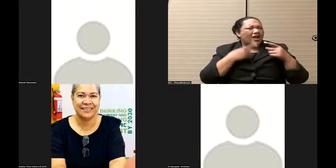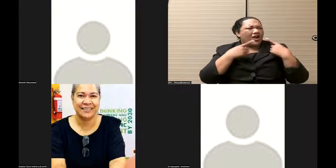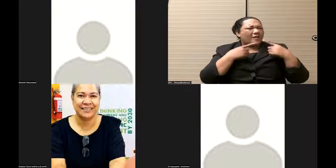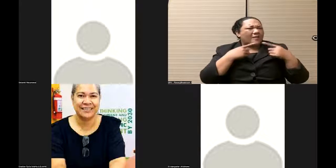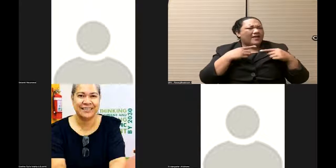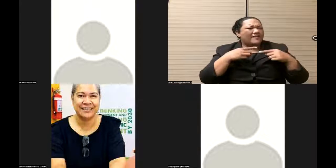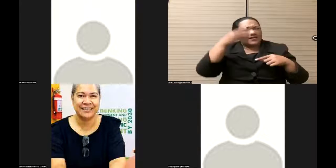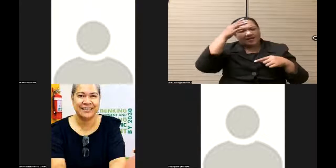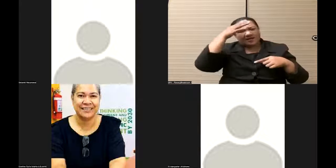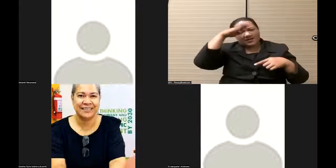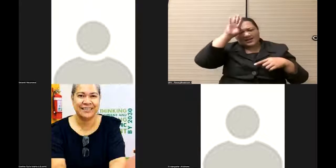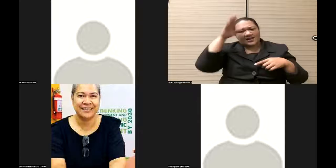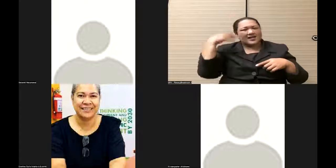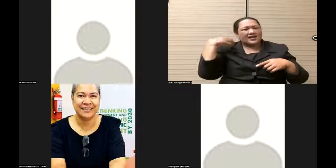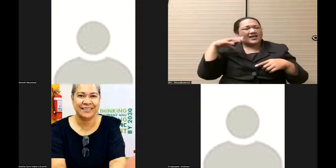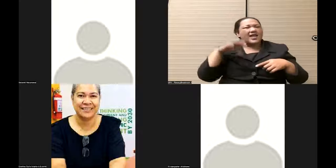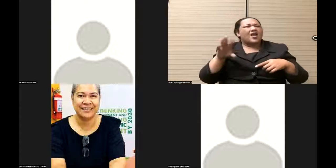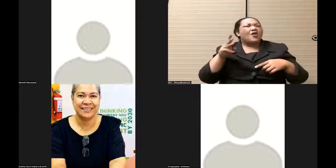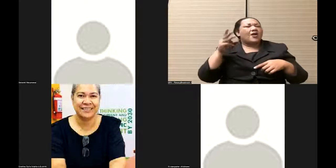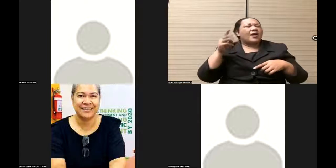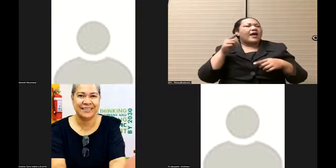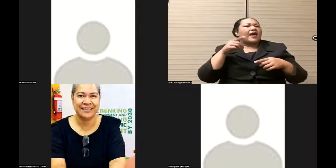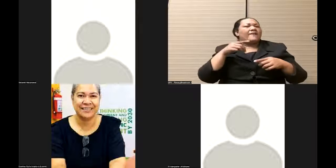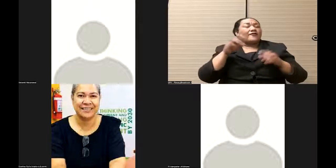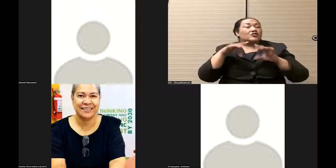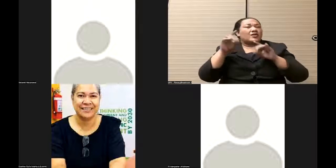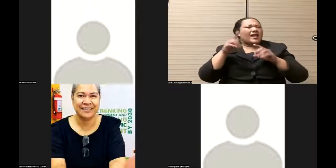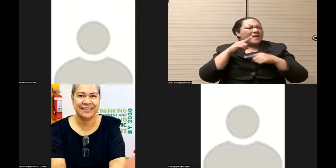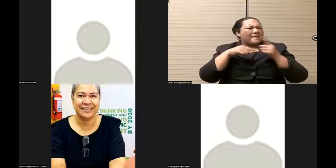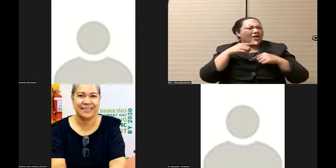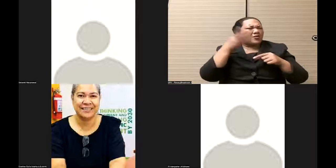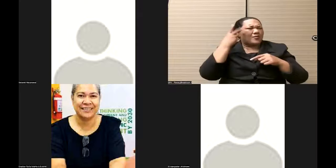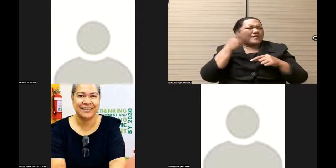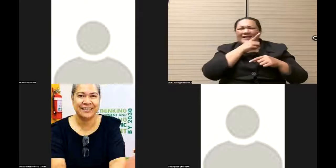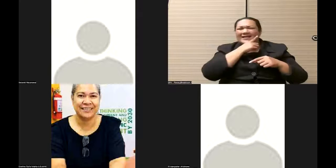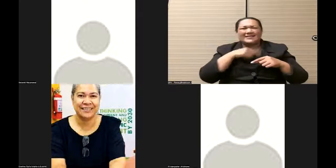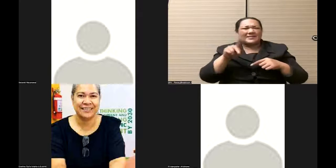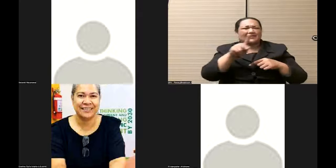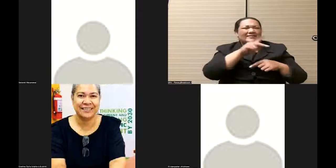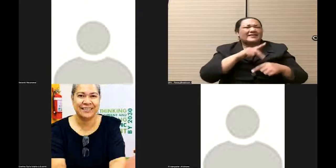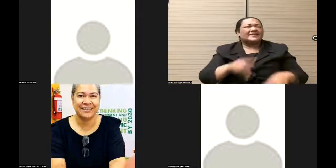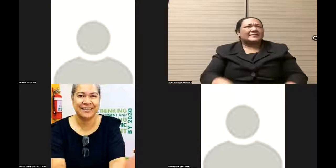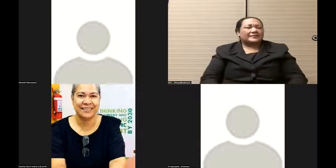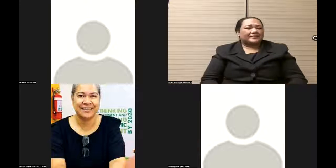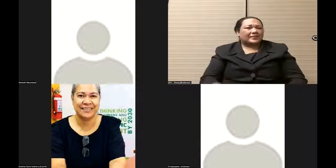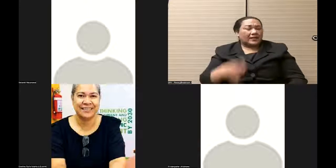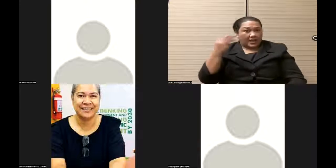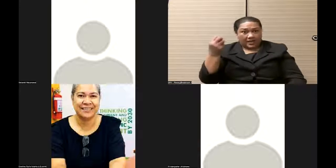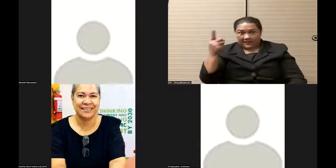Thank you. So we have a response from the Vanuatu Disability Promotion and Advocacy Association.